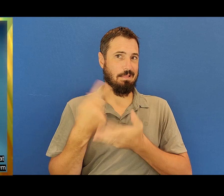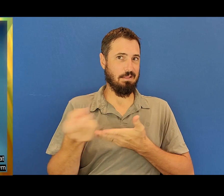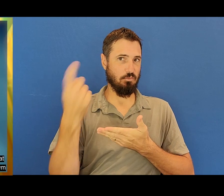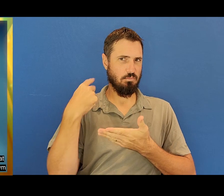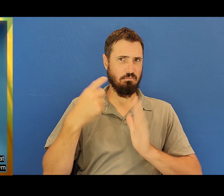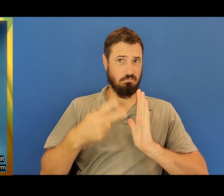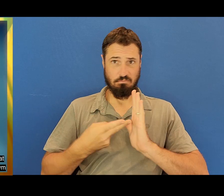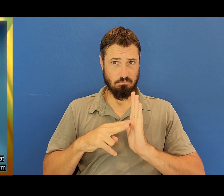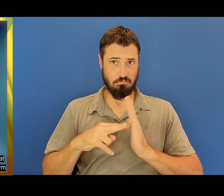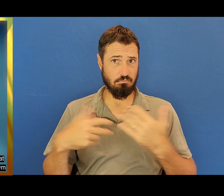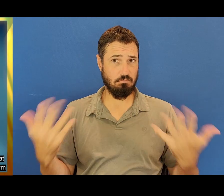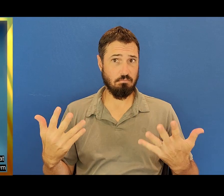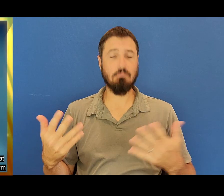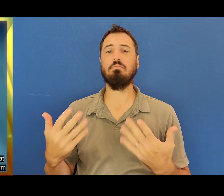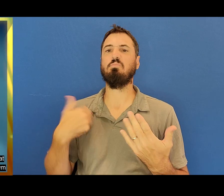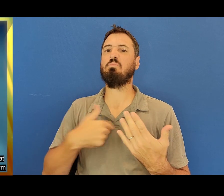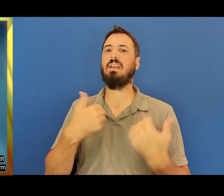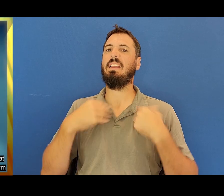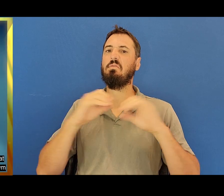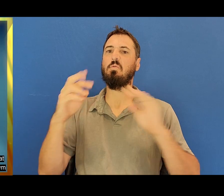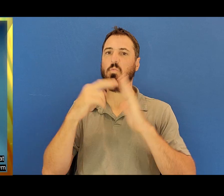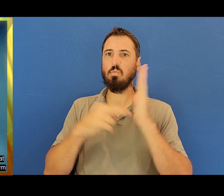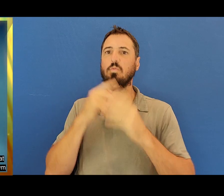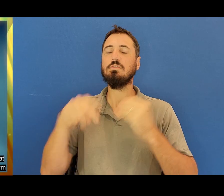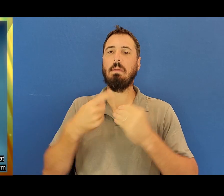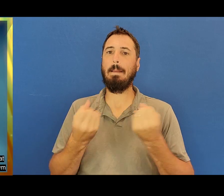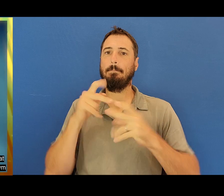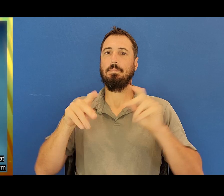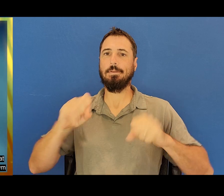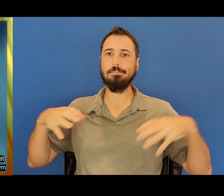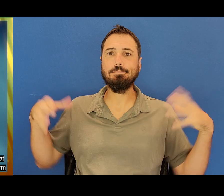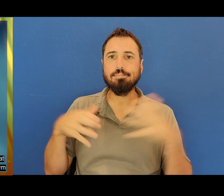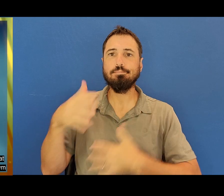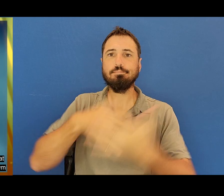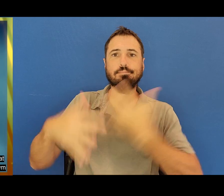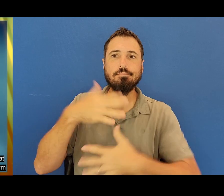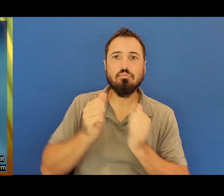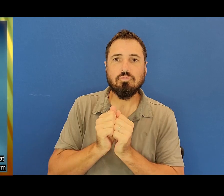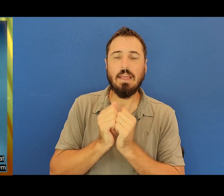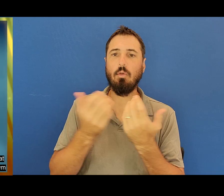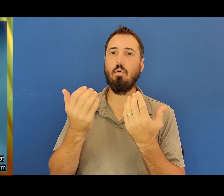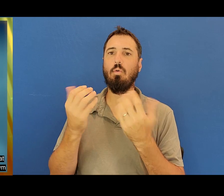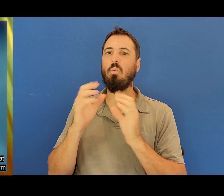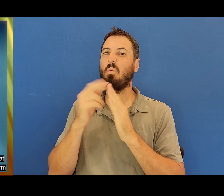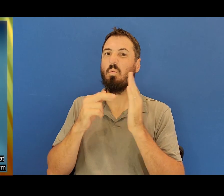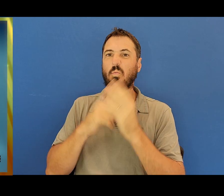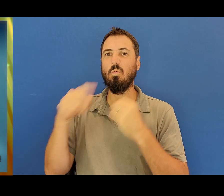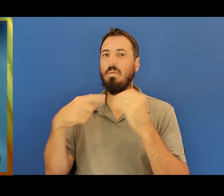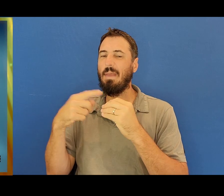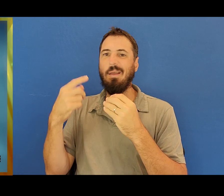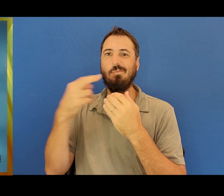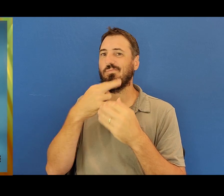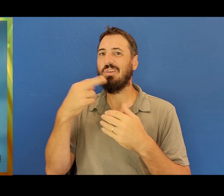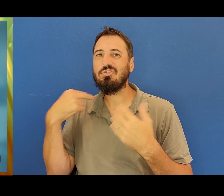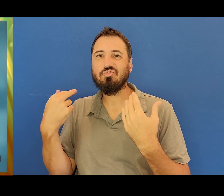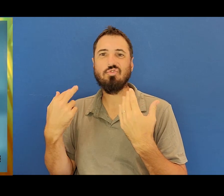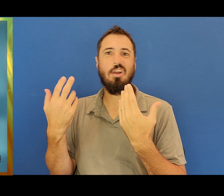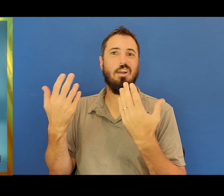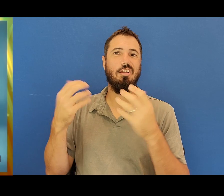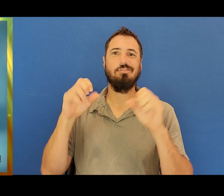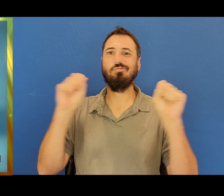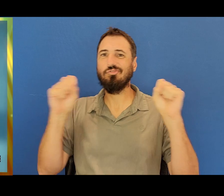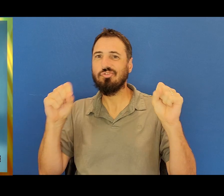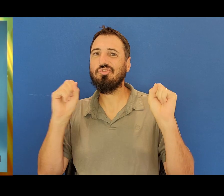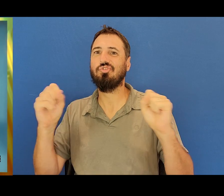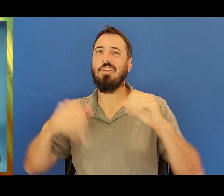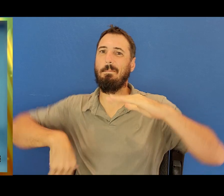week. That means there are no longer any restrictions on gathering sizes or limits on restaurant and gym capacity. There